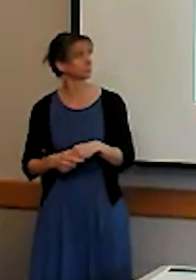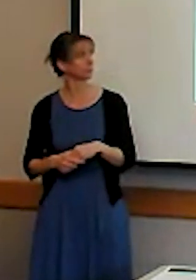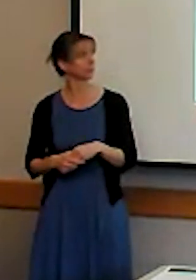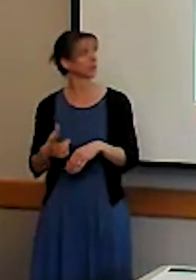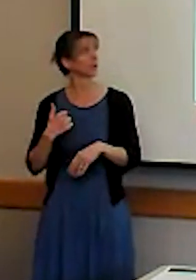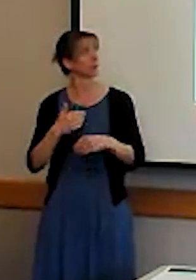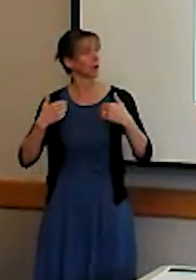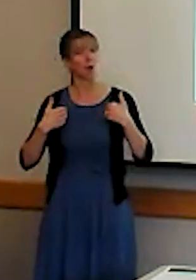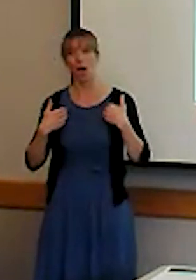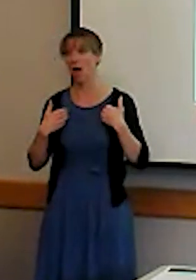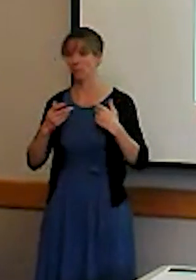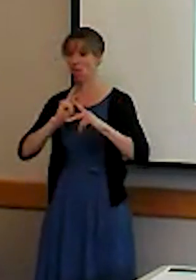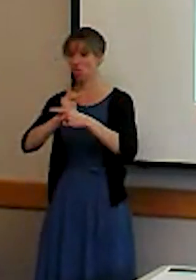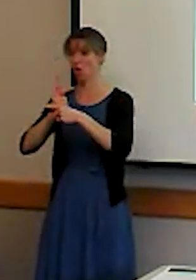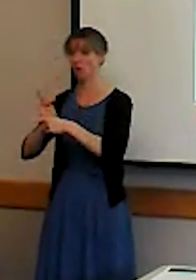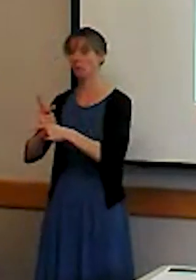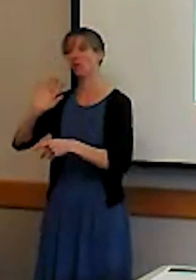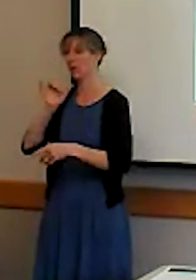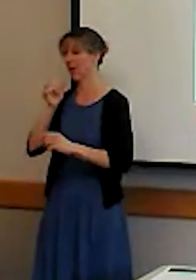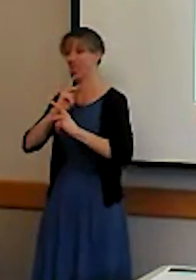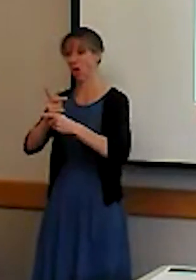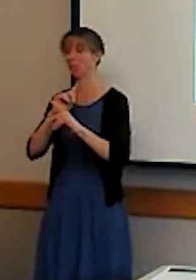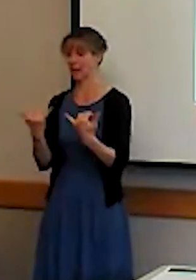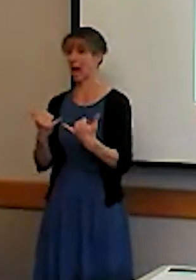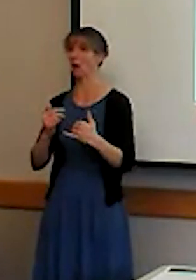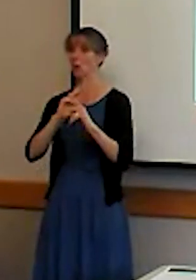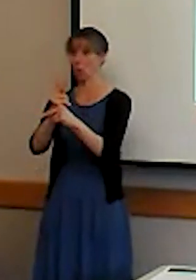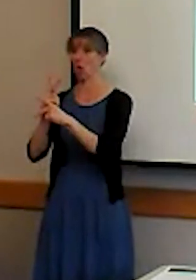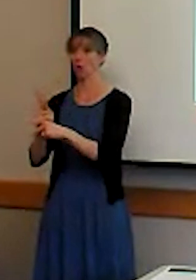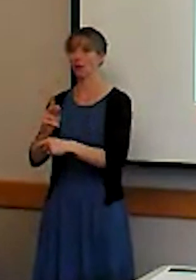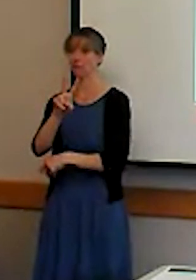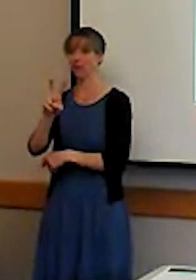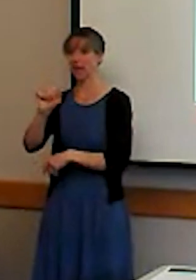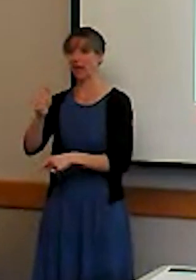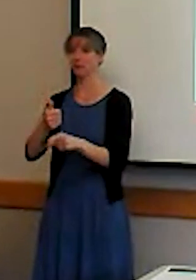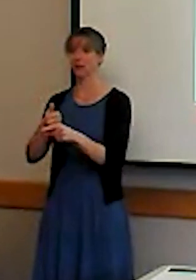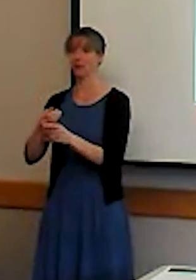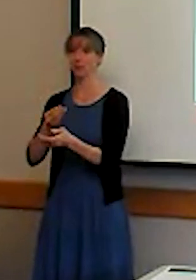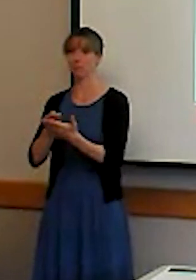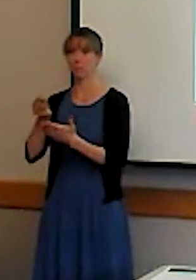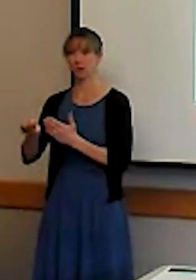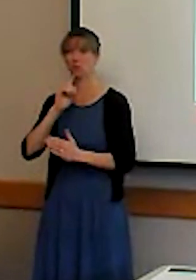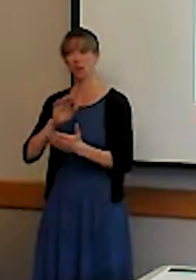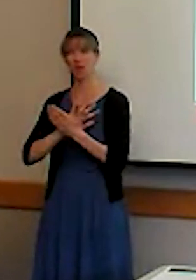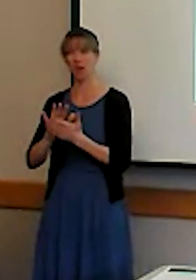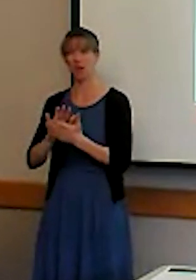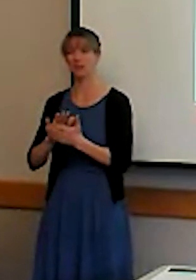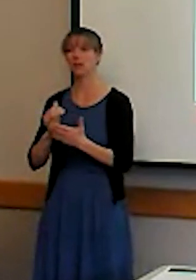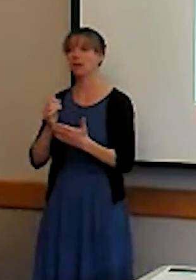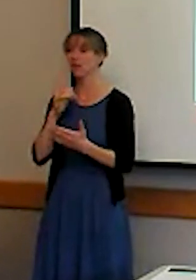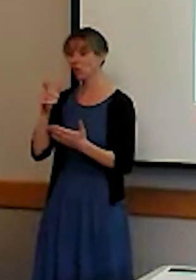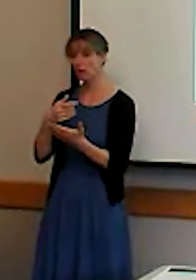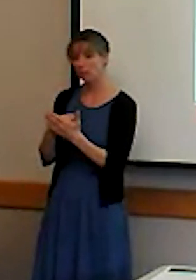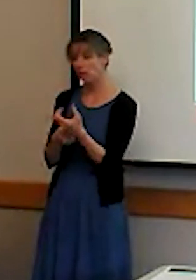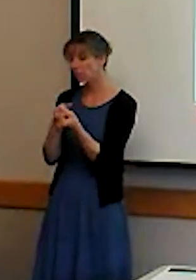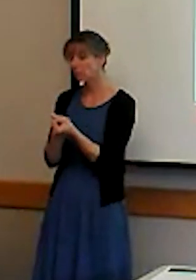And we have these for loan. We used to not loan them, but now we do. The VA will purchase those, which is really nice, and we'll help you with funding if